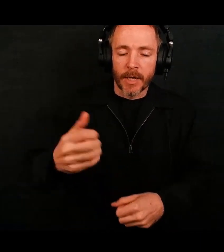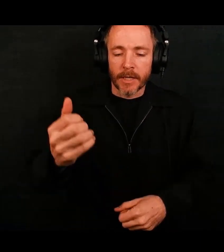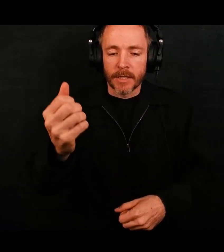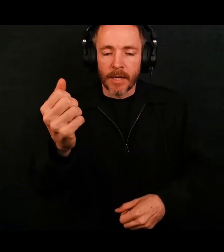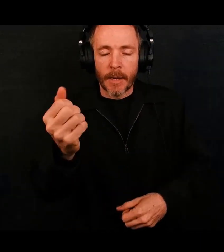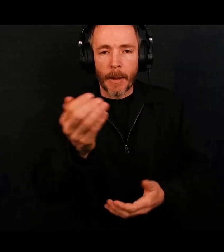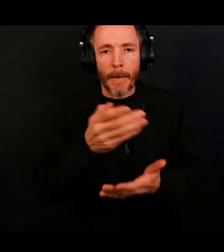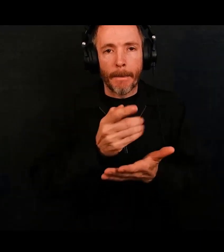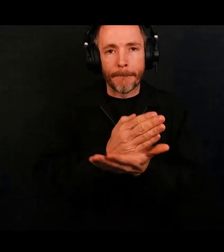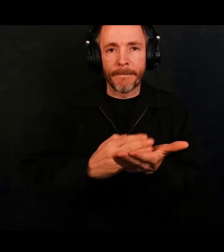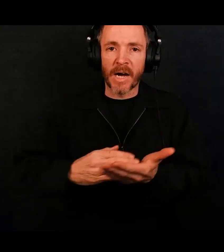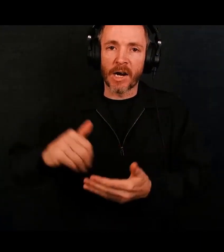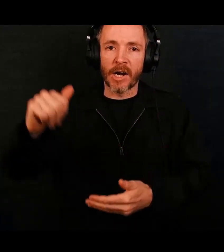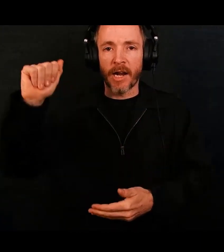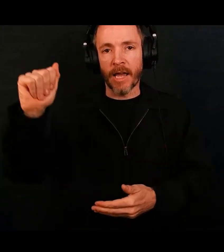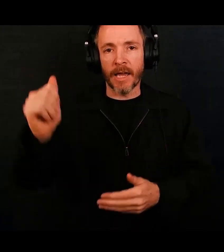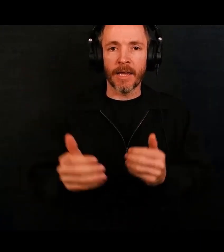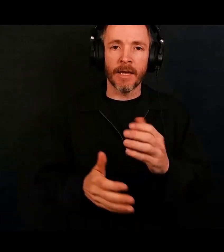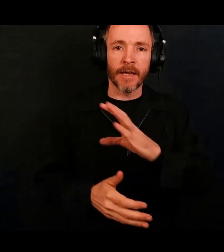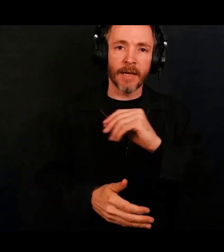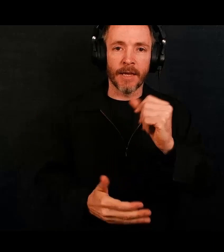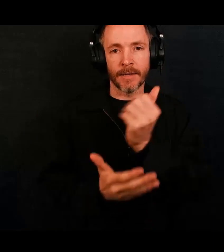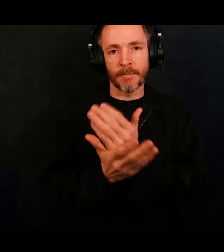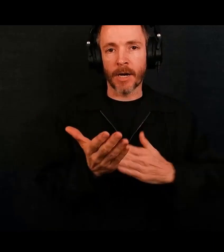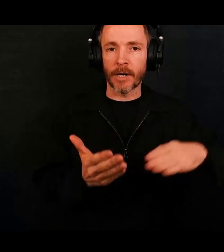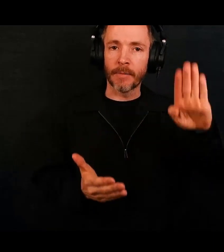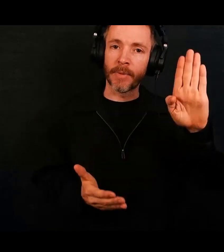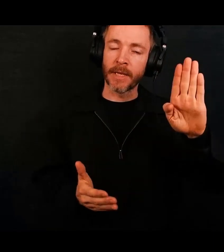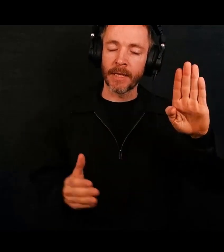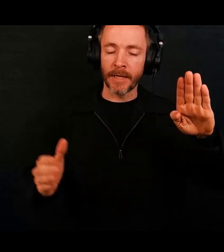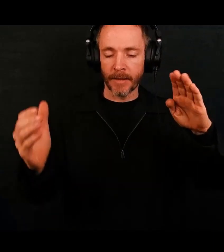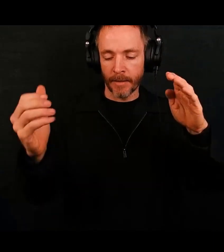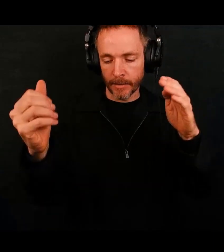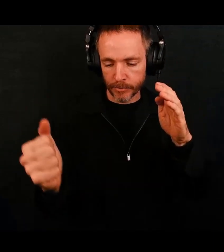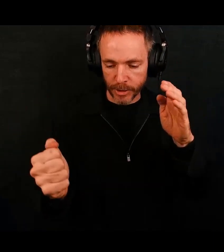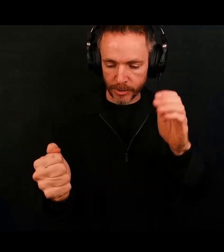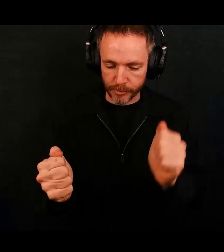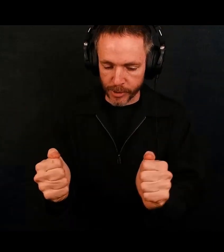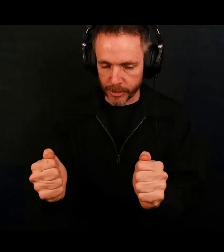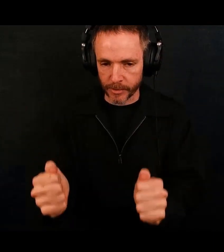Mix your epoxy, part A and part B.